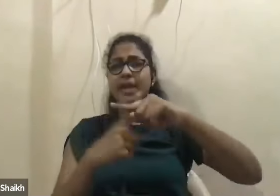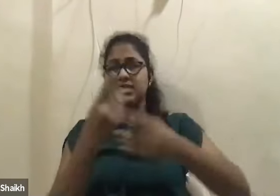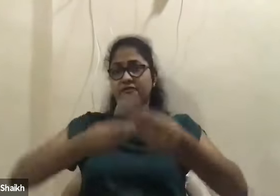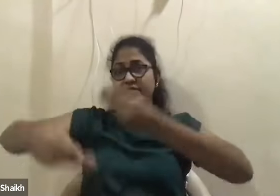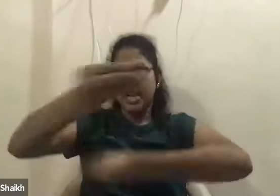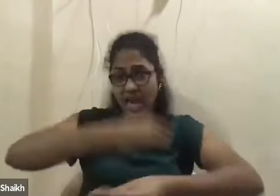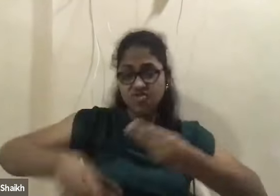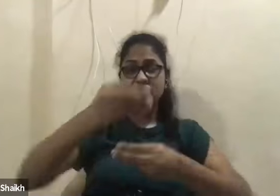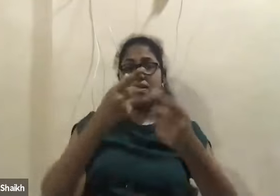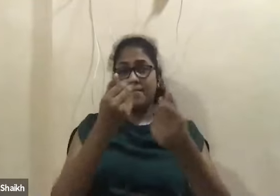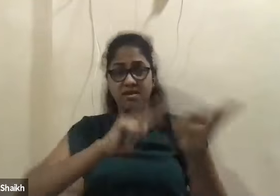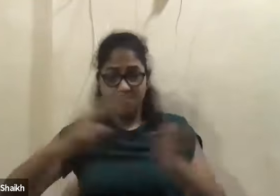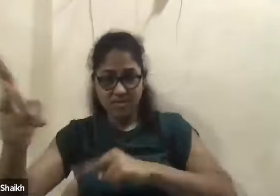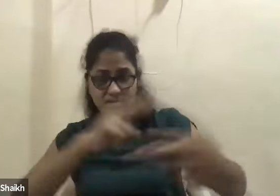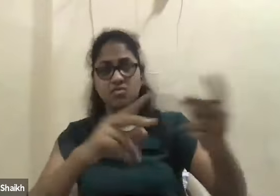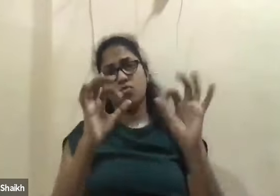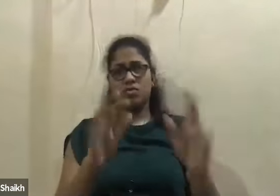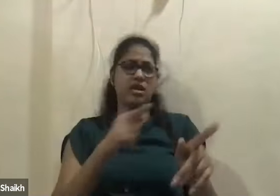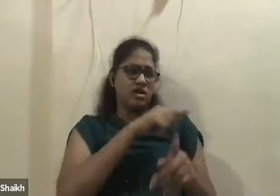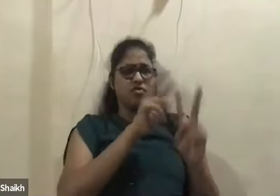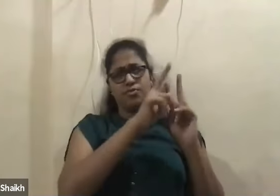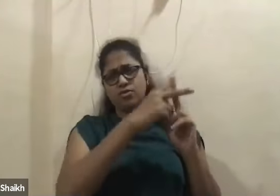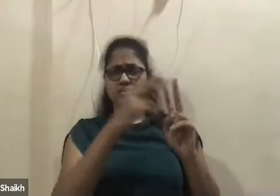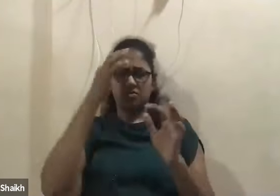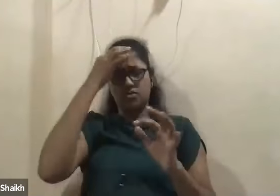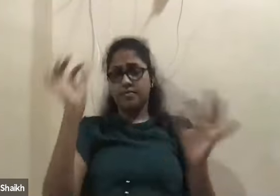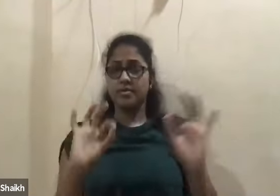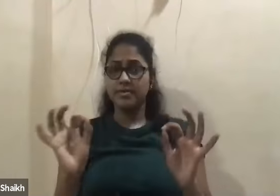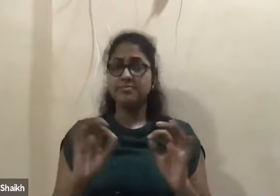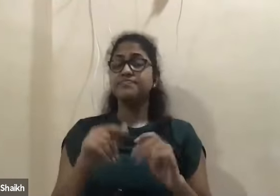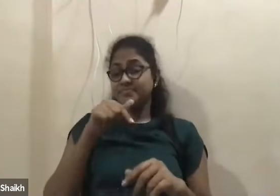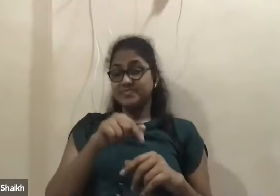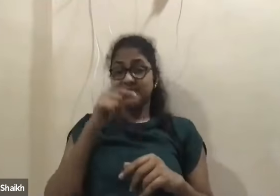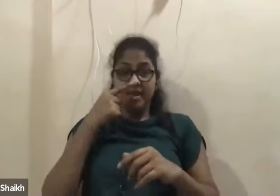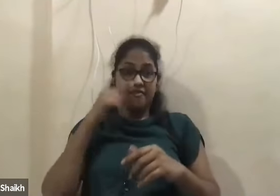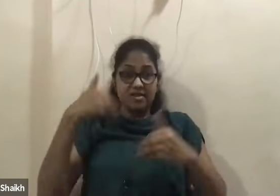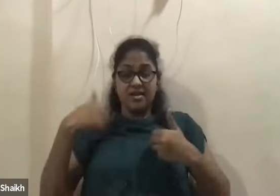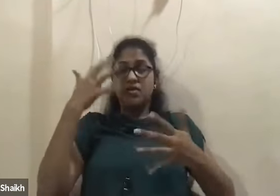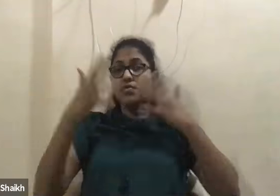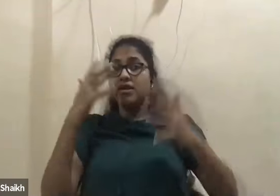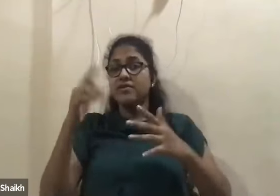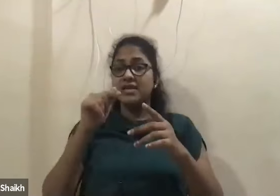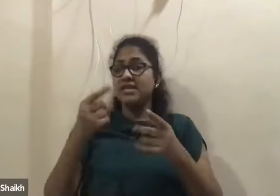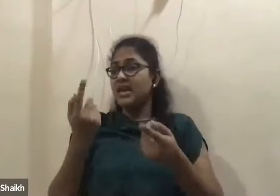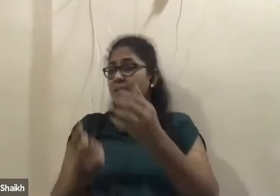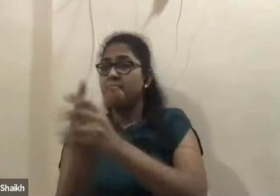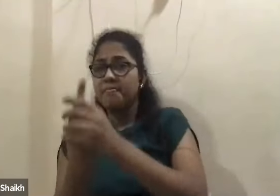of course, in your case, he is. So that's fine. No, I was just worrying, like, where all the problems could come if the guy